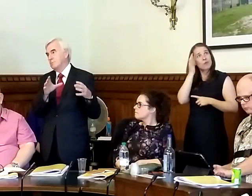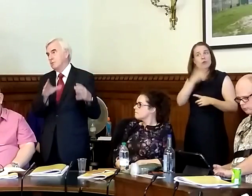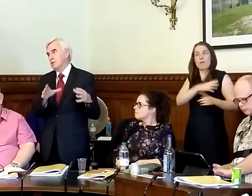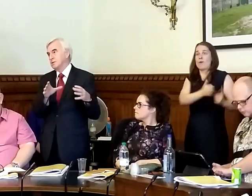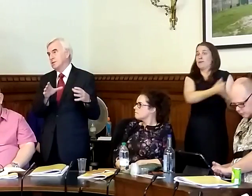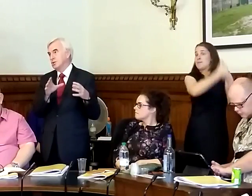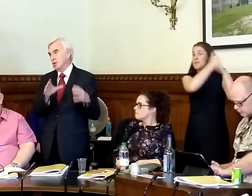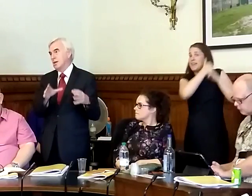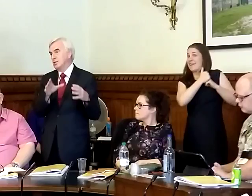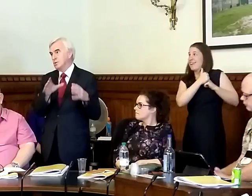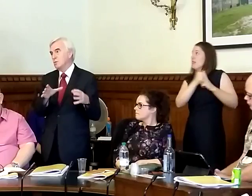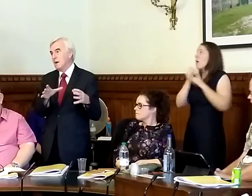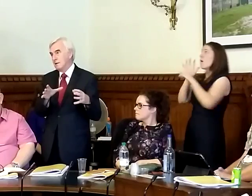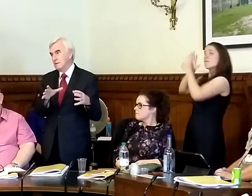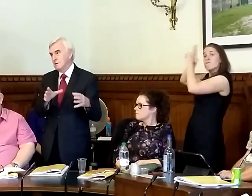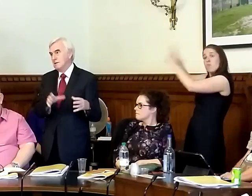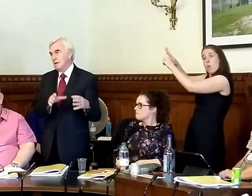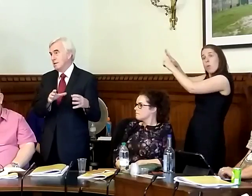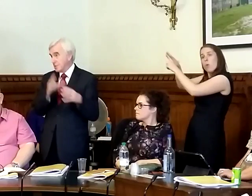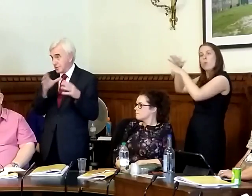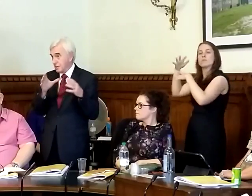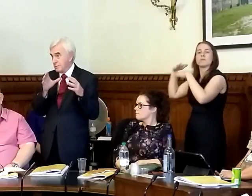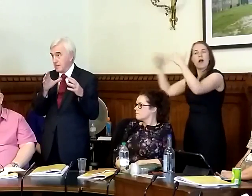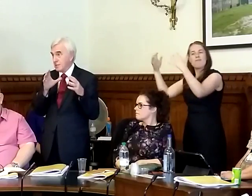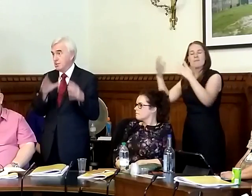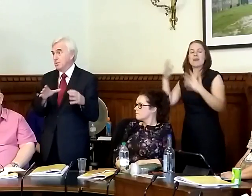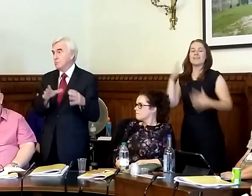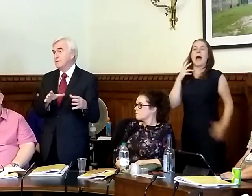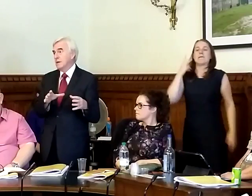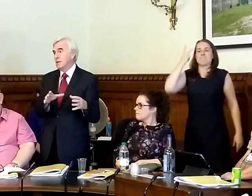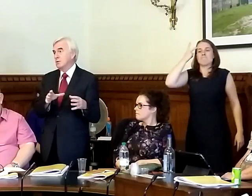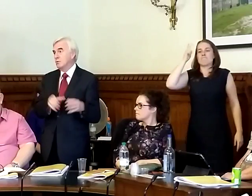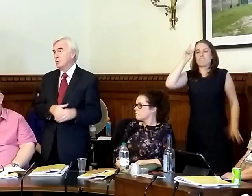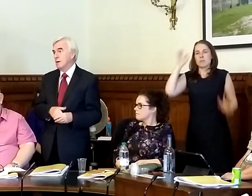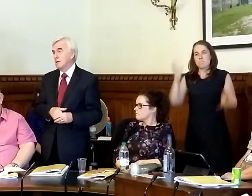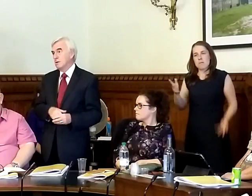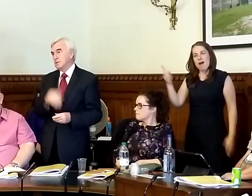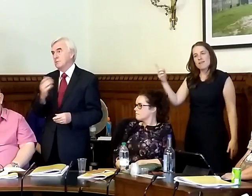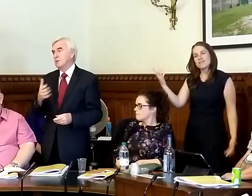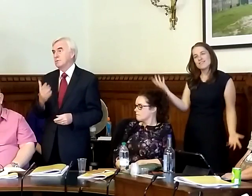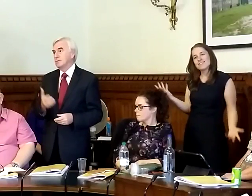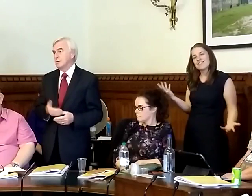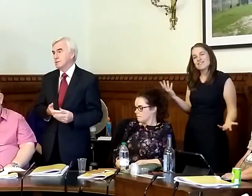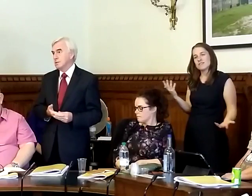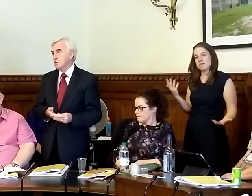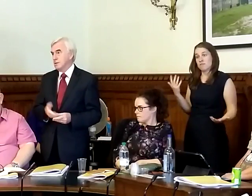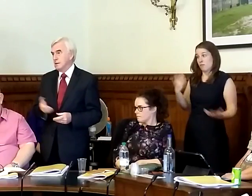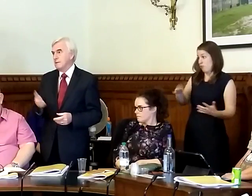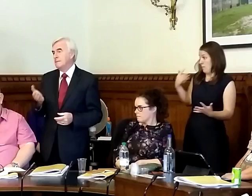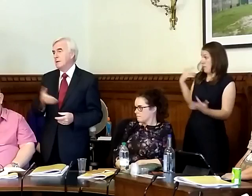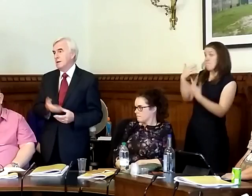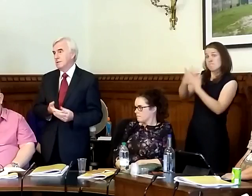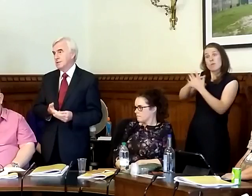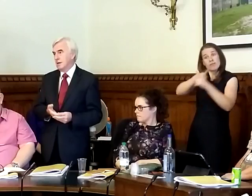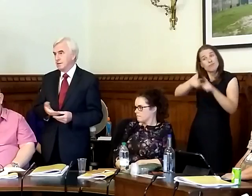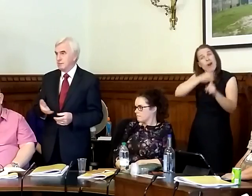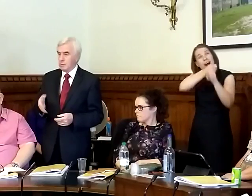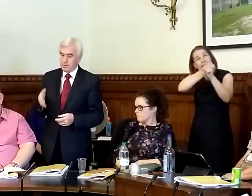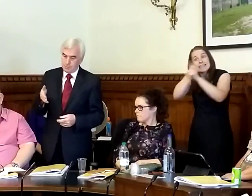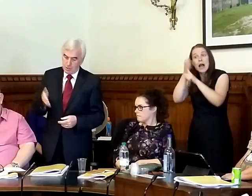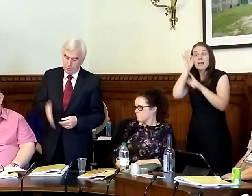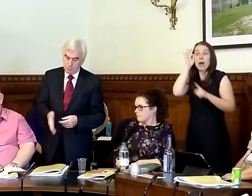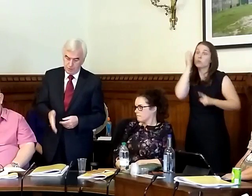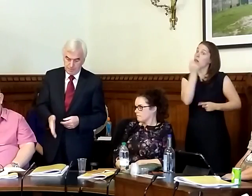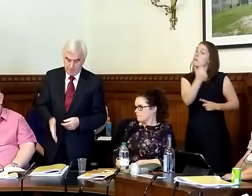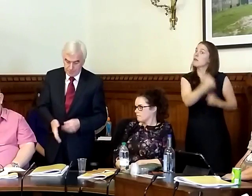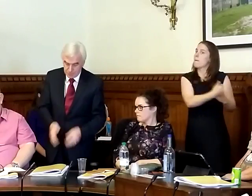force government policy to change as well. And that's the attitude we've taken all the way along. And some local authorities are doing that, others aren't.